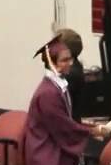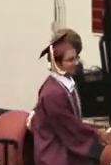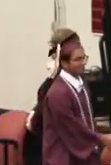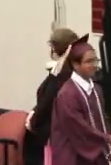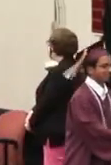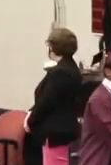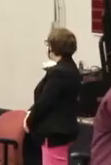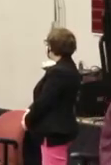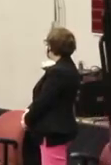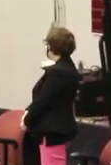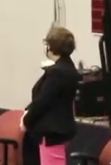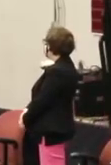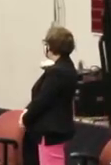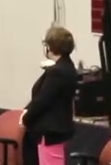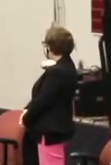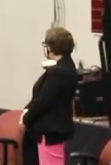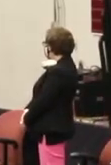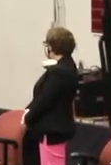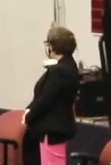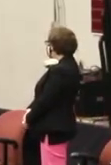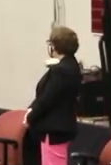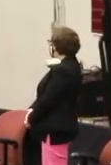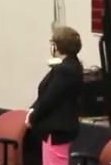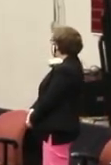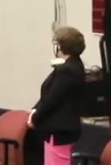Gregory Thomas Brewer.